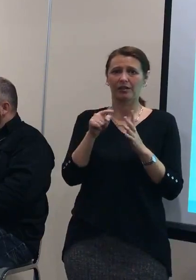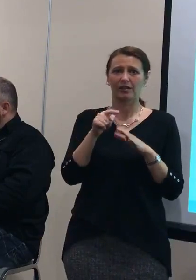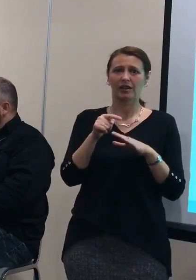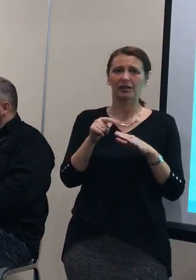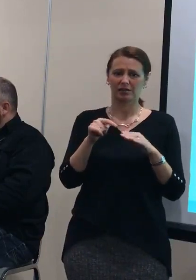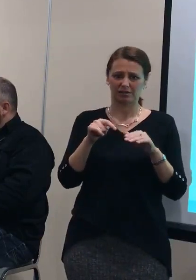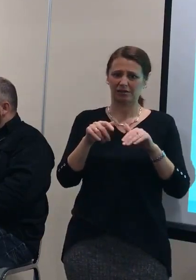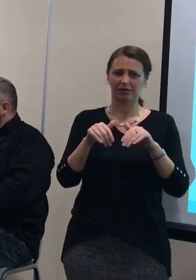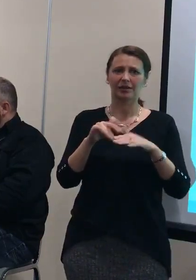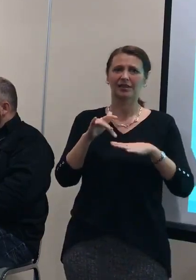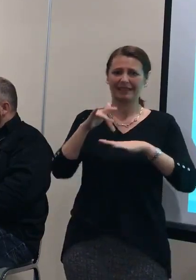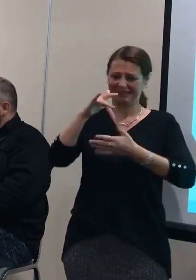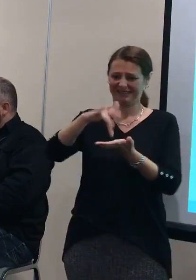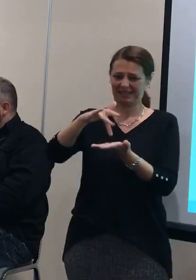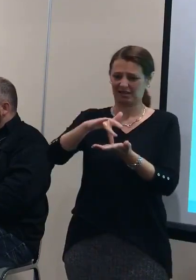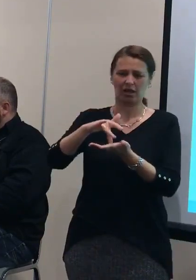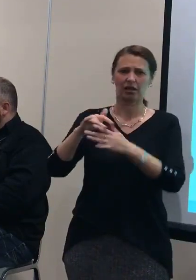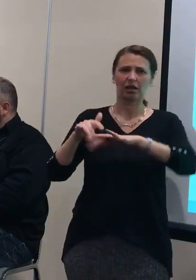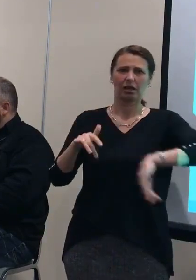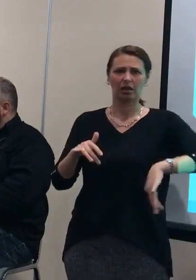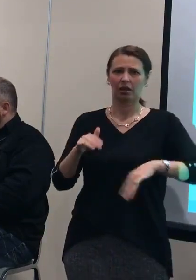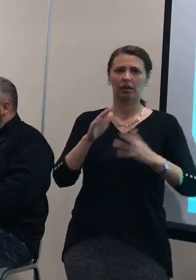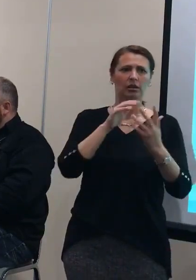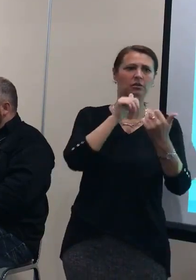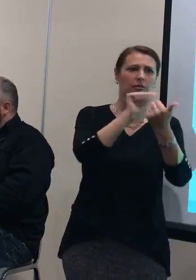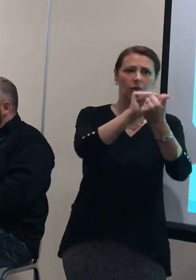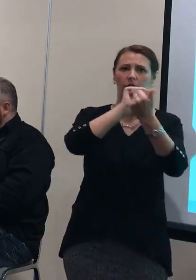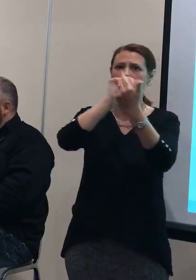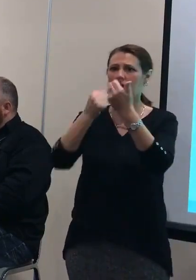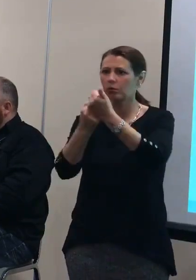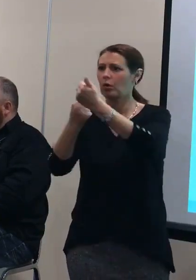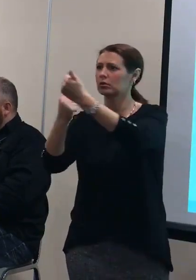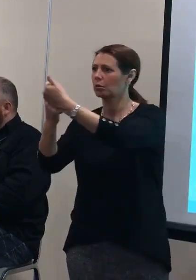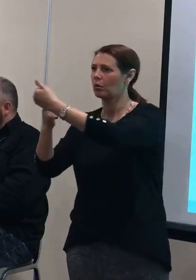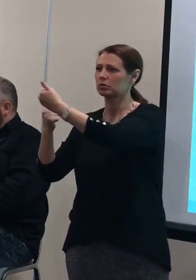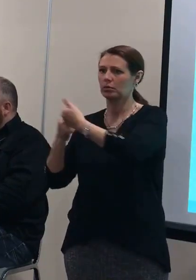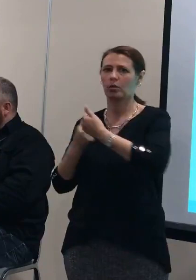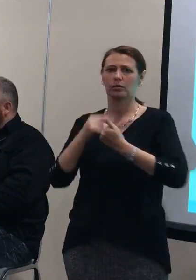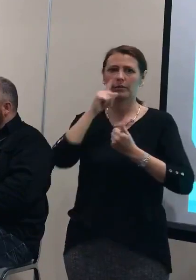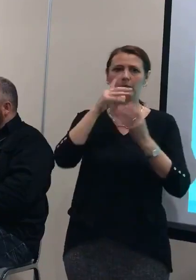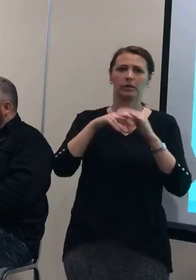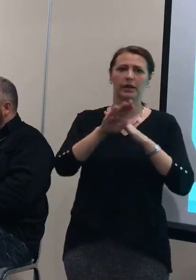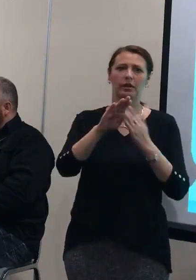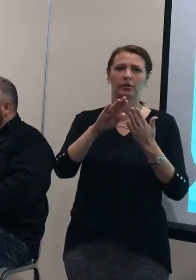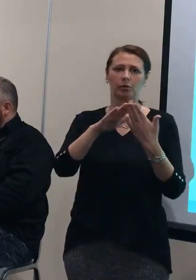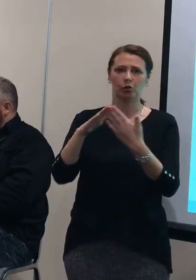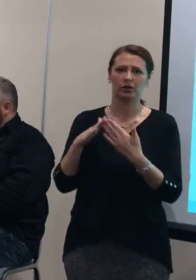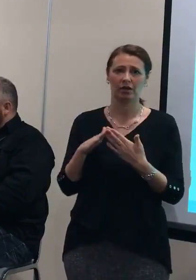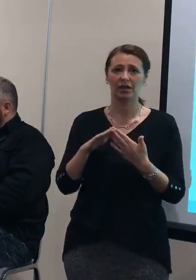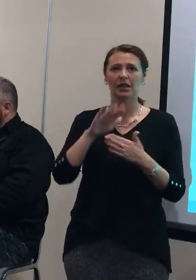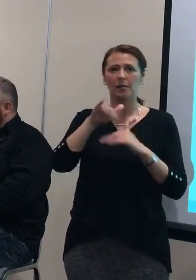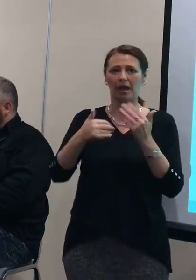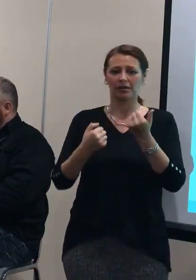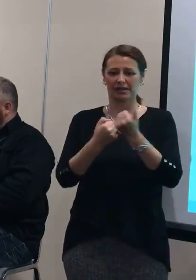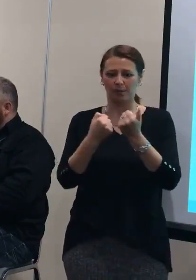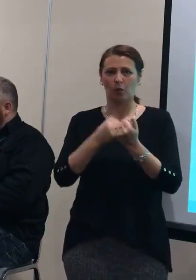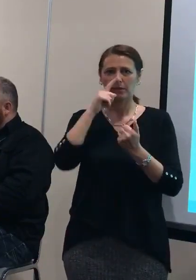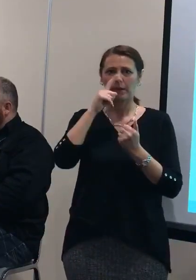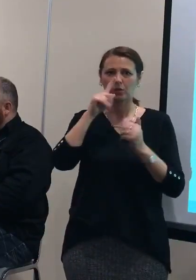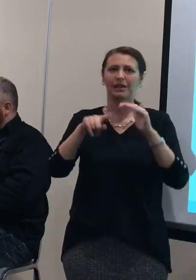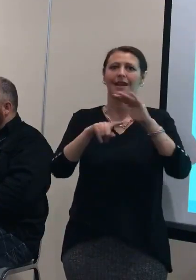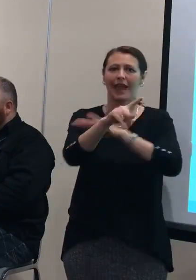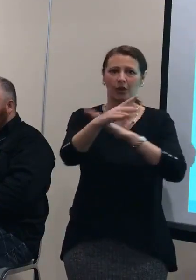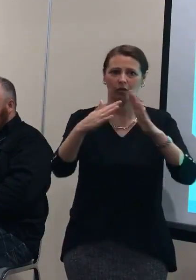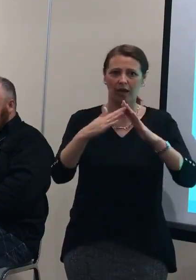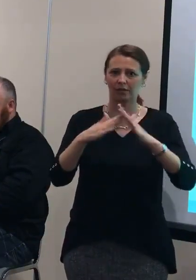bricks and mortar to support people with disability to be in their community. So it's about supporting people to get out of the house, get